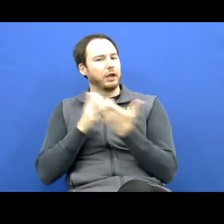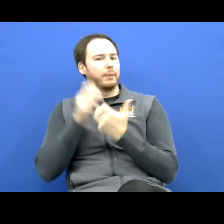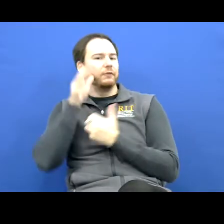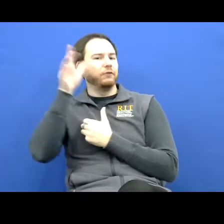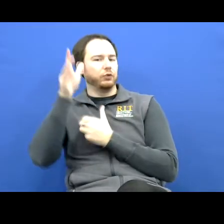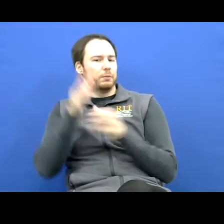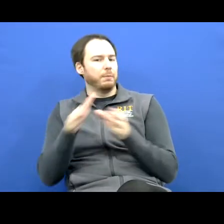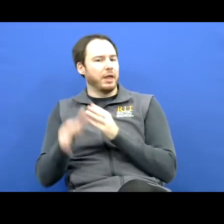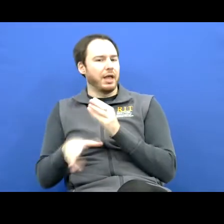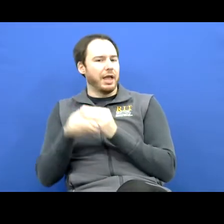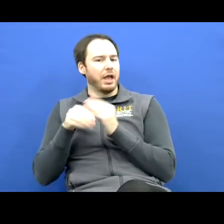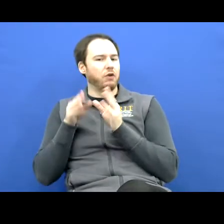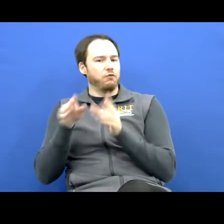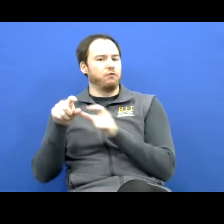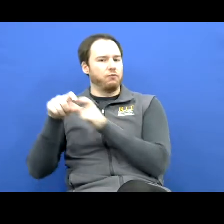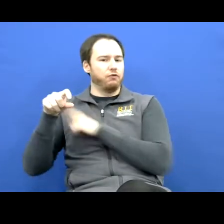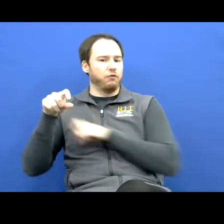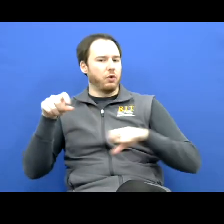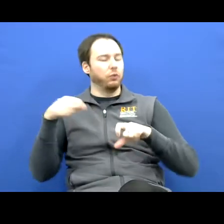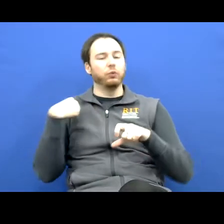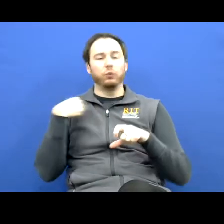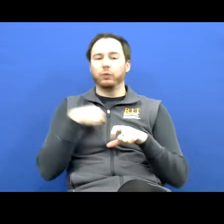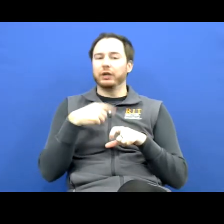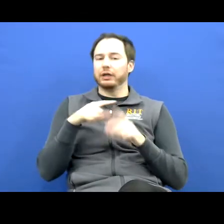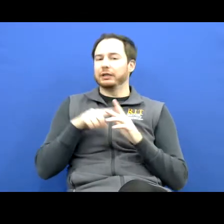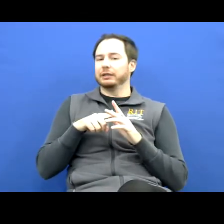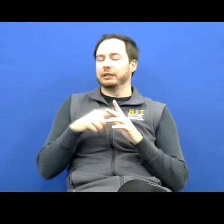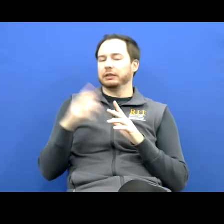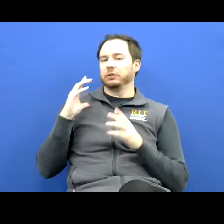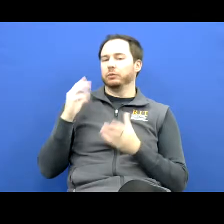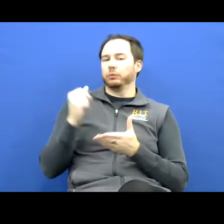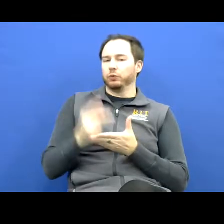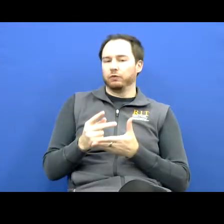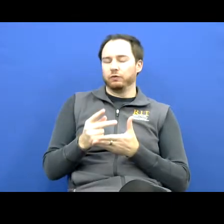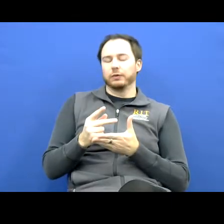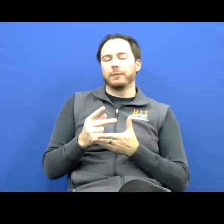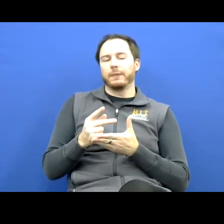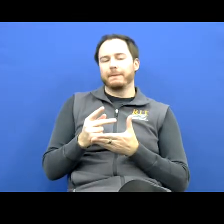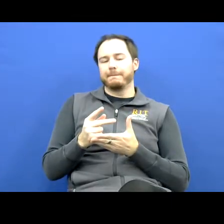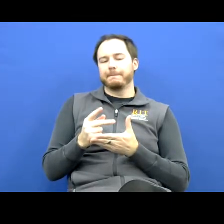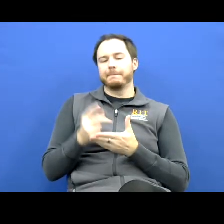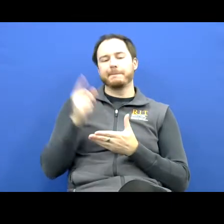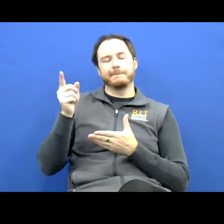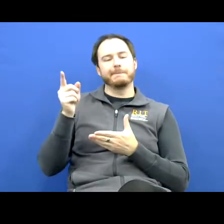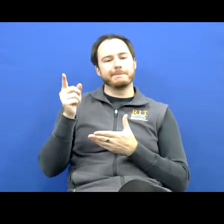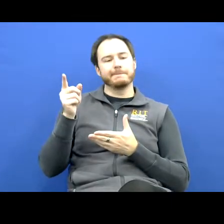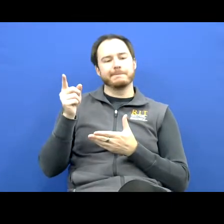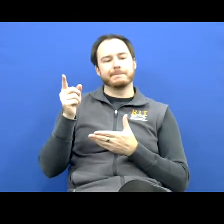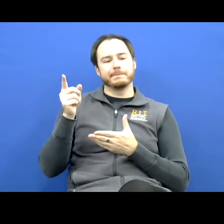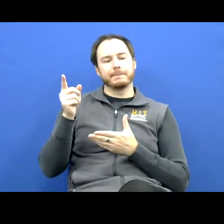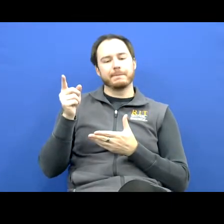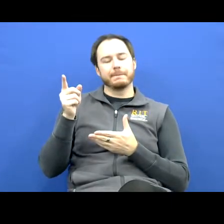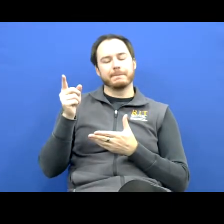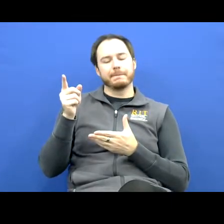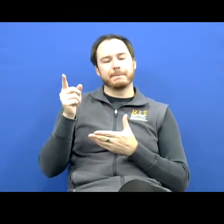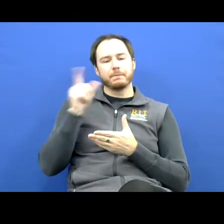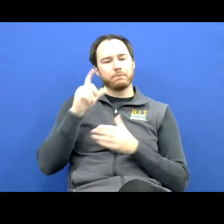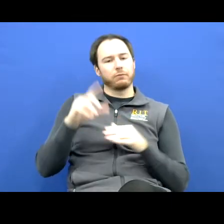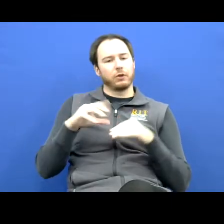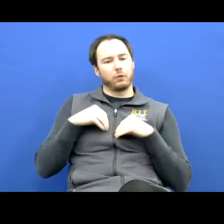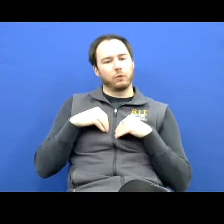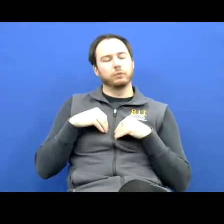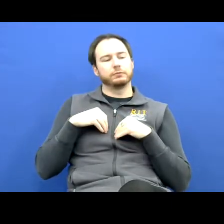future. We had initial approval from the folks from who